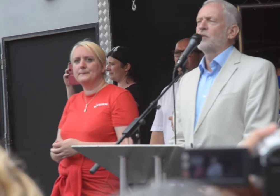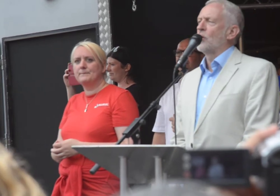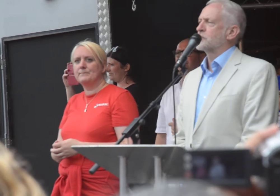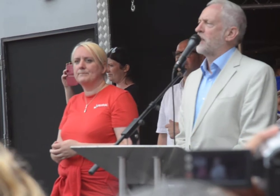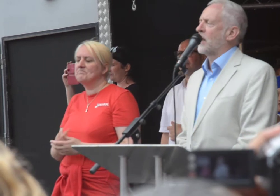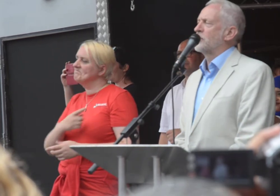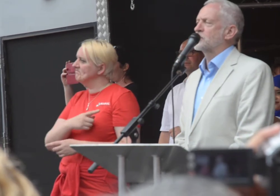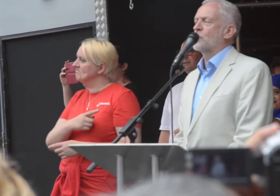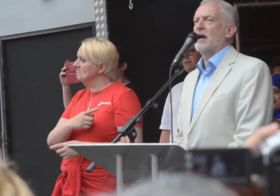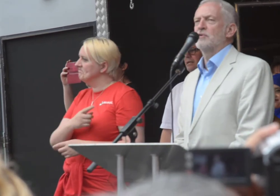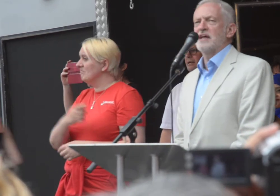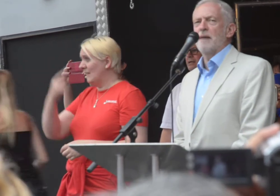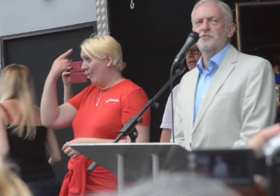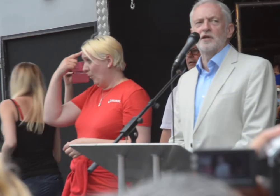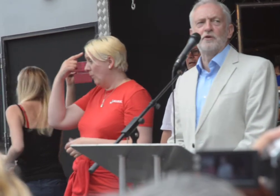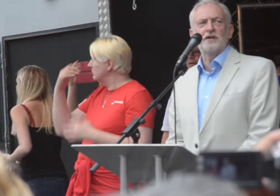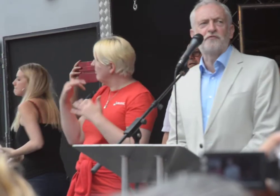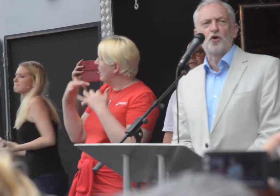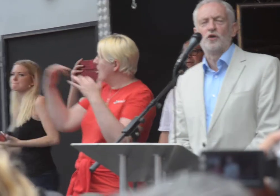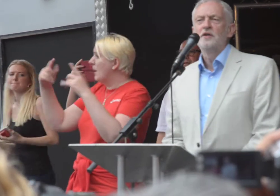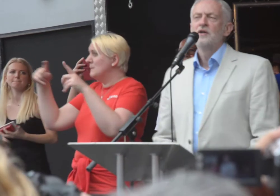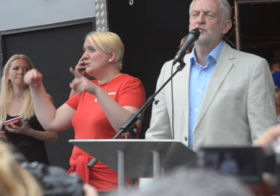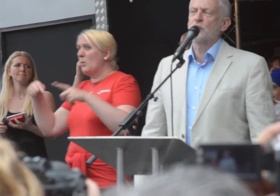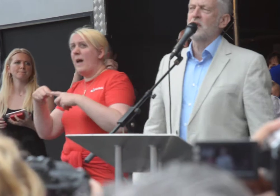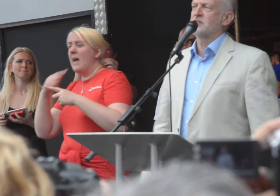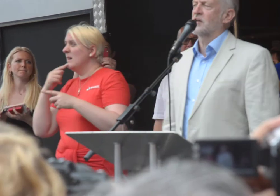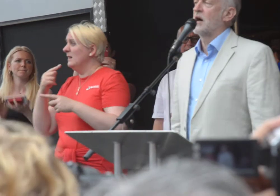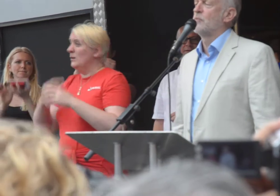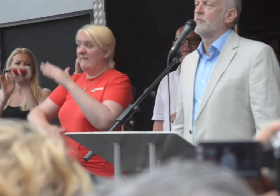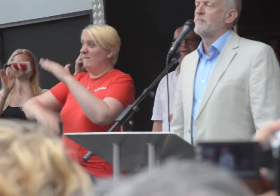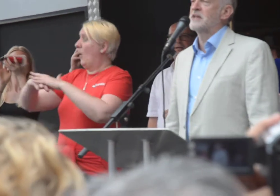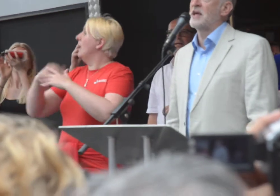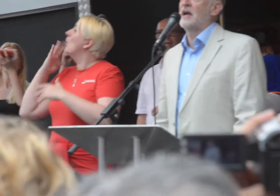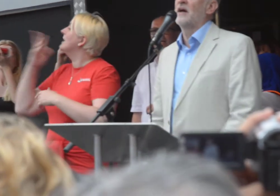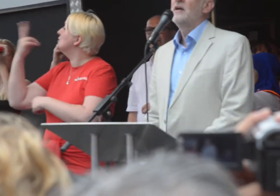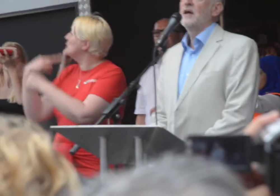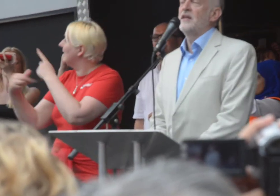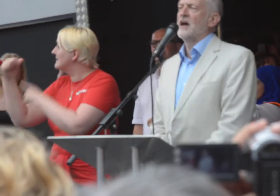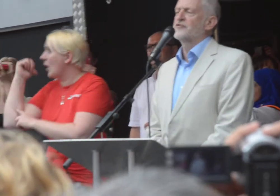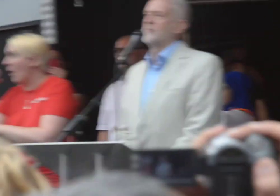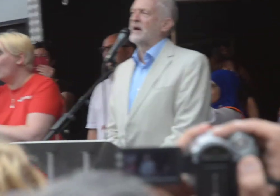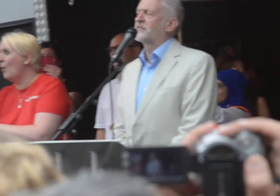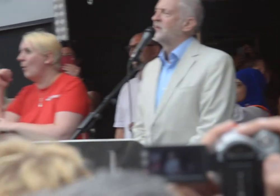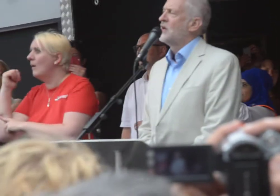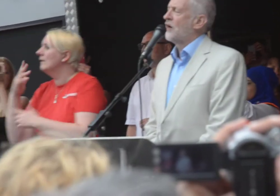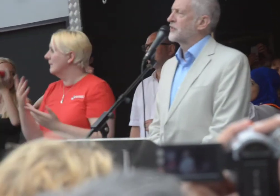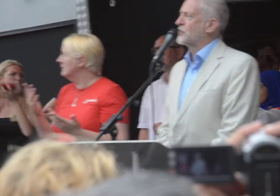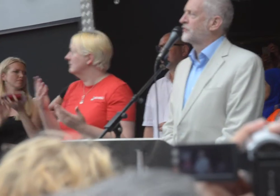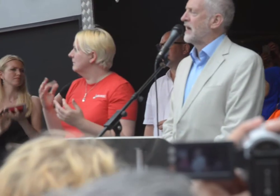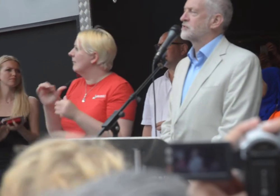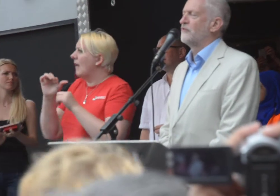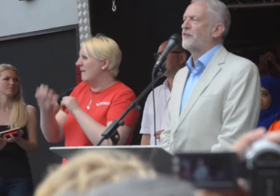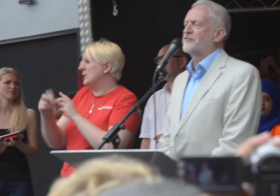I thought Parliament Square was absolutely full 2 years ago when we met here in the aftermath of